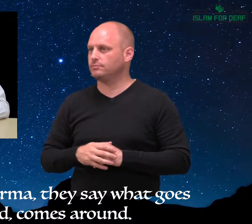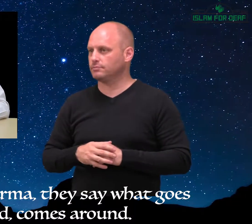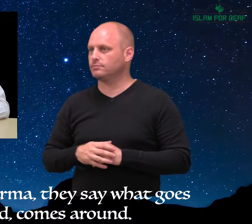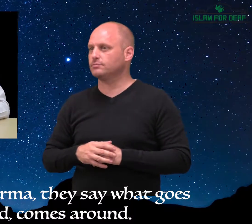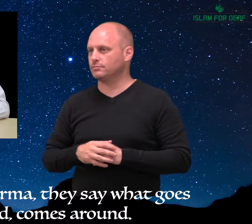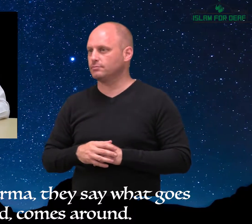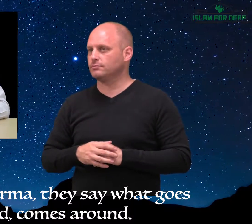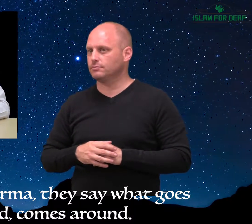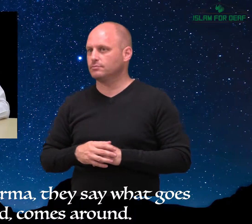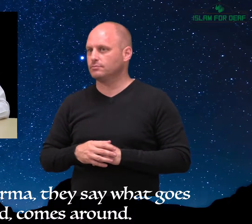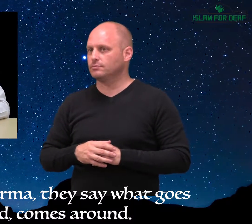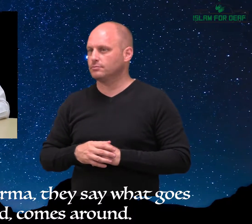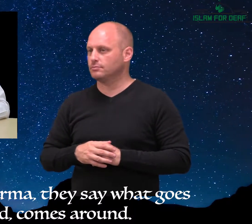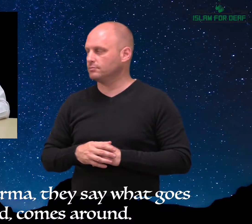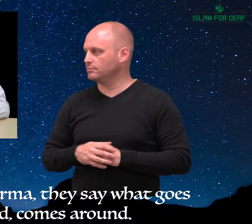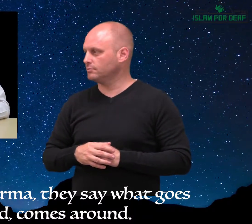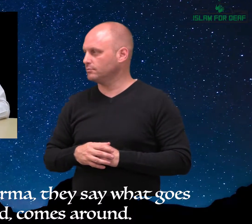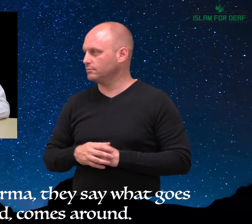Okay.